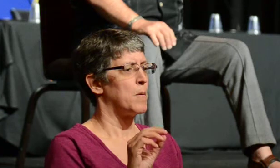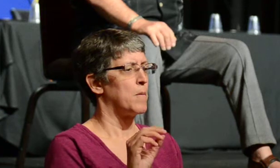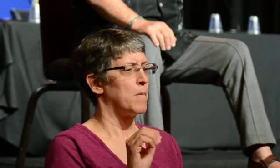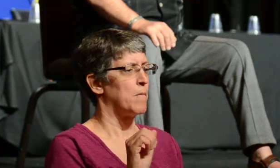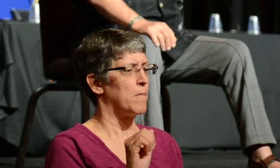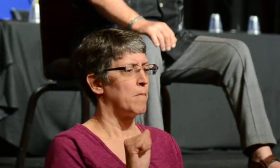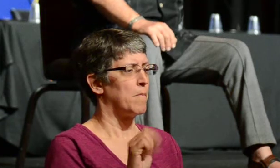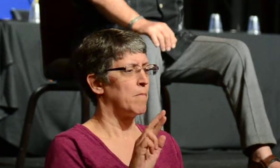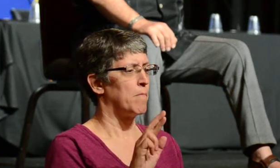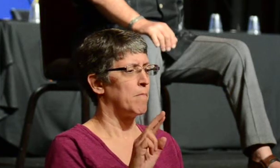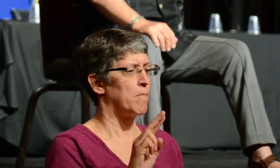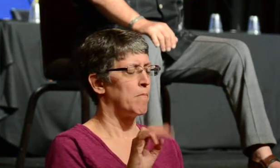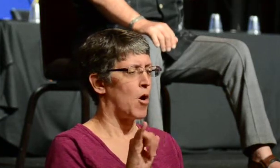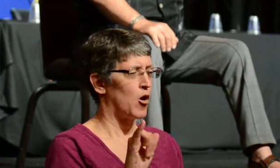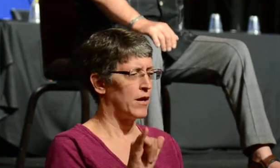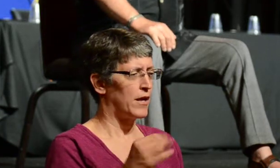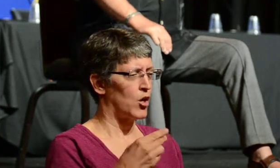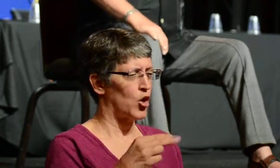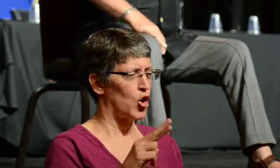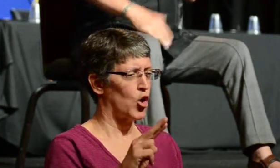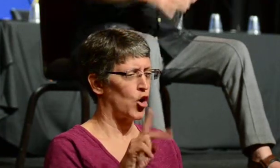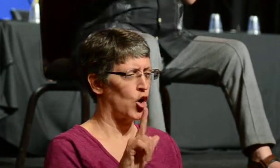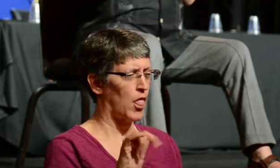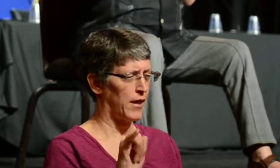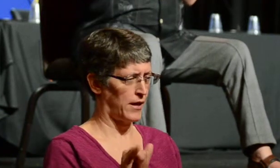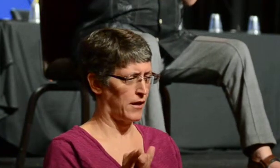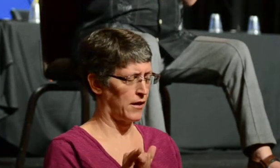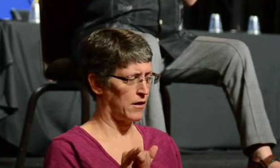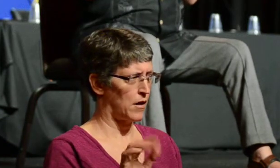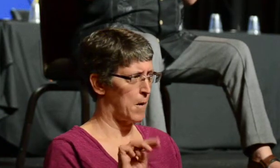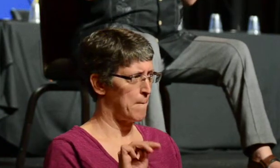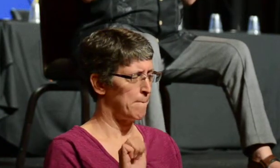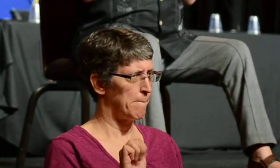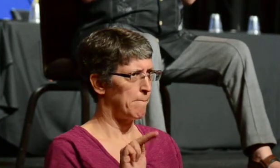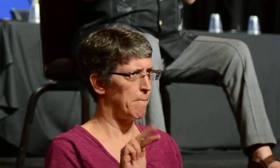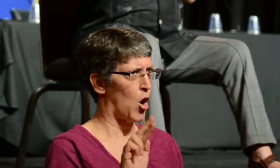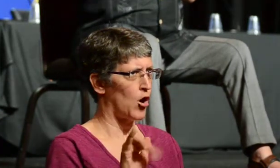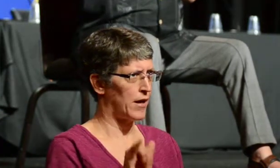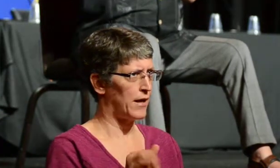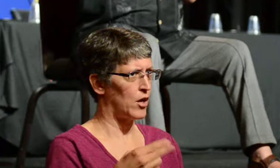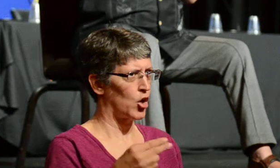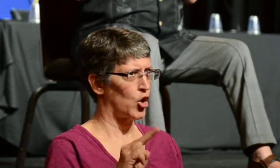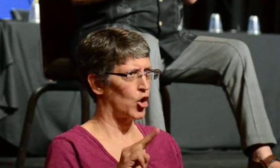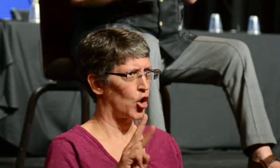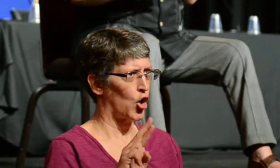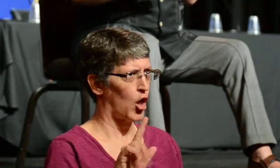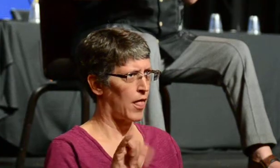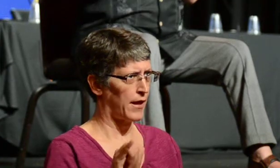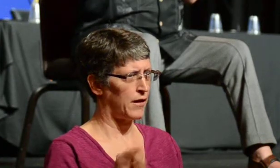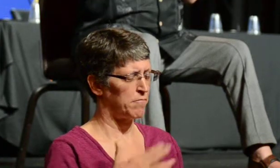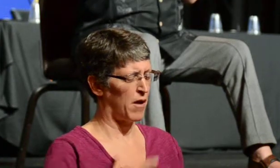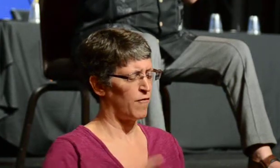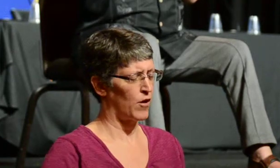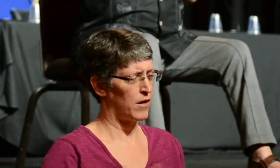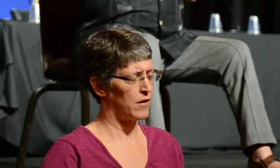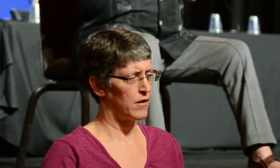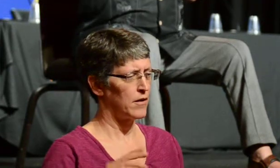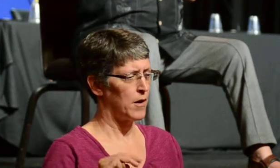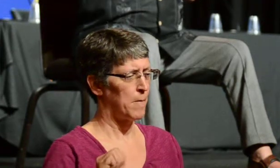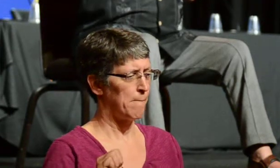this is something I hadn't thought of. Maury Hurley became a friend of mine. Maury